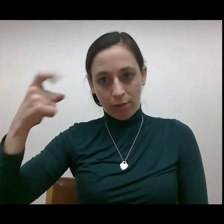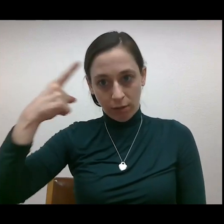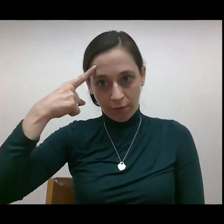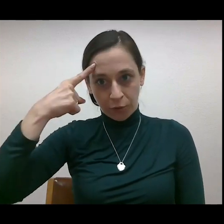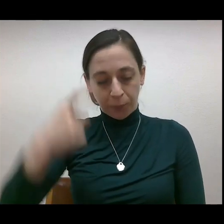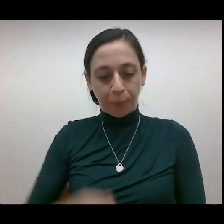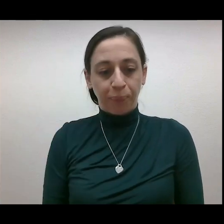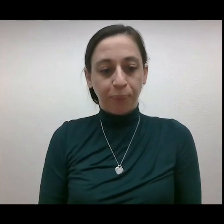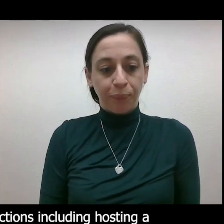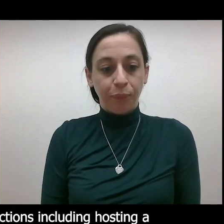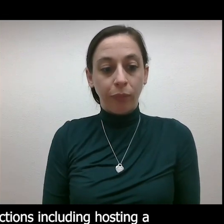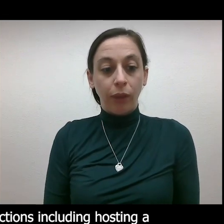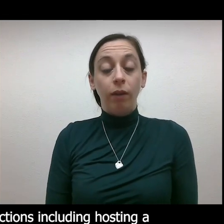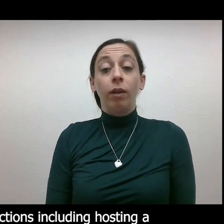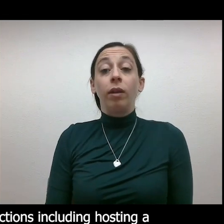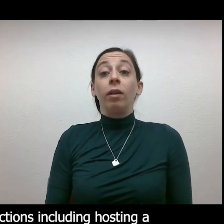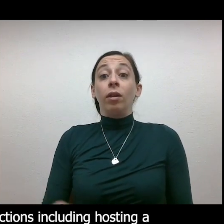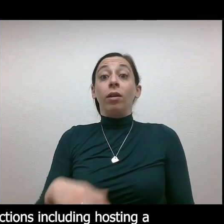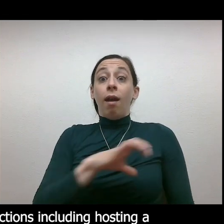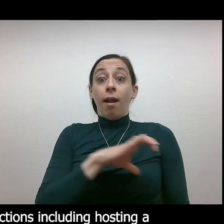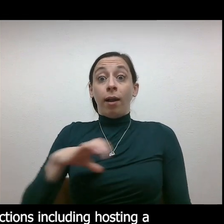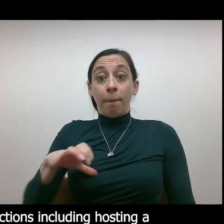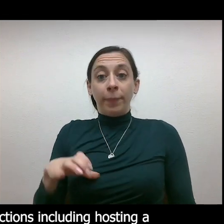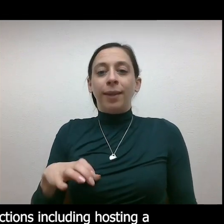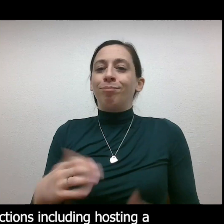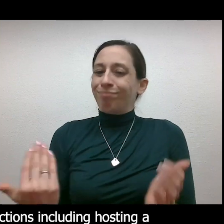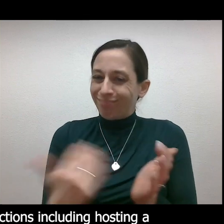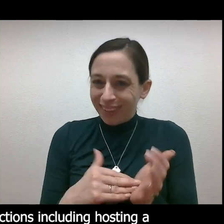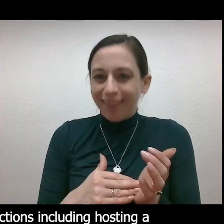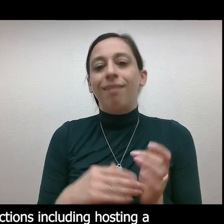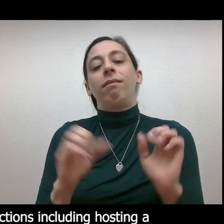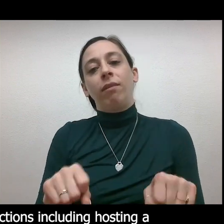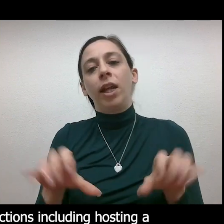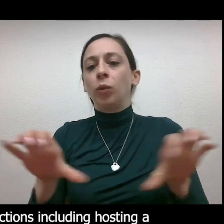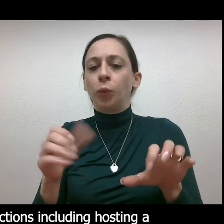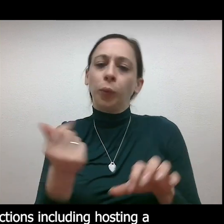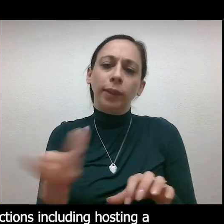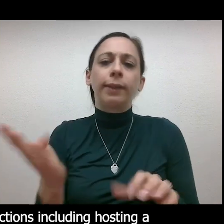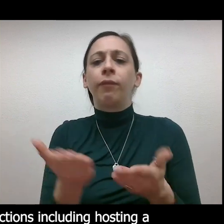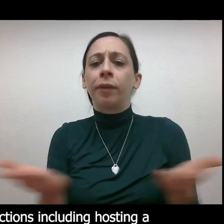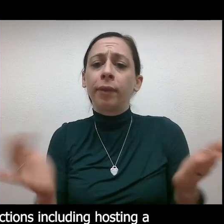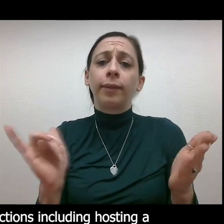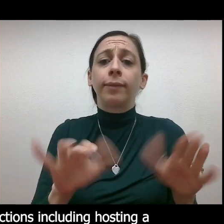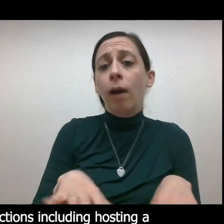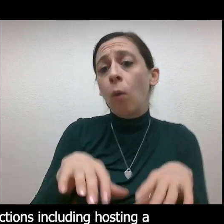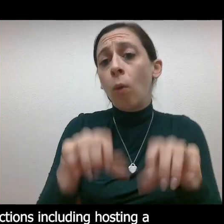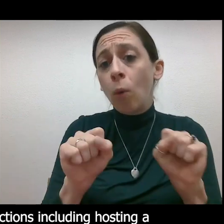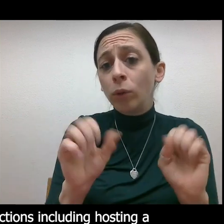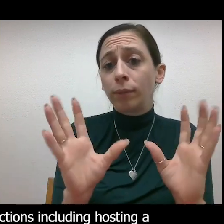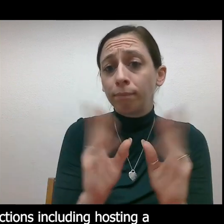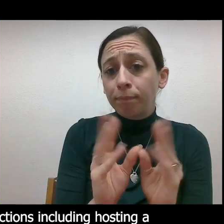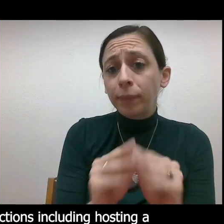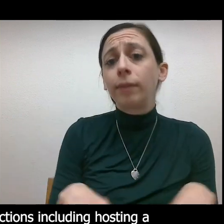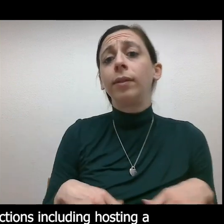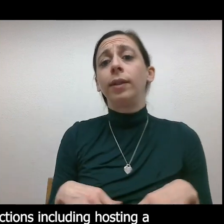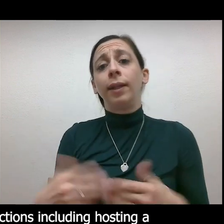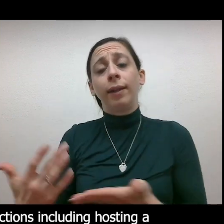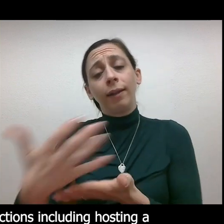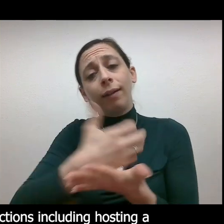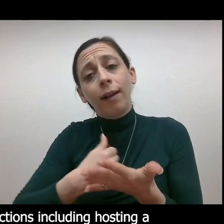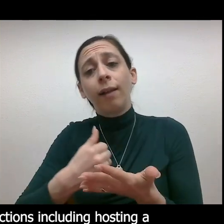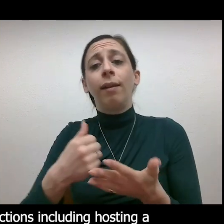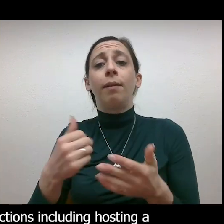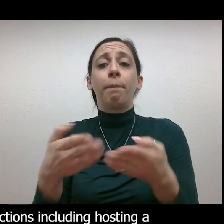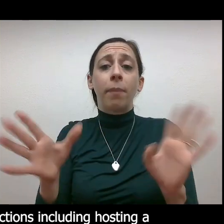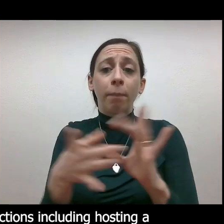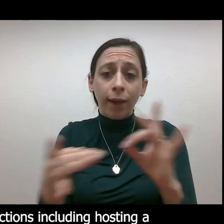the Lieutenant Governor. Again, the committee can take several actions, including hosting a hearing, collecting